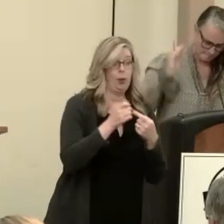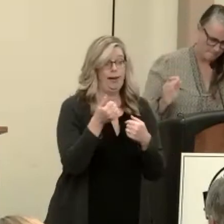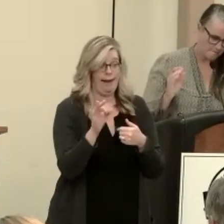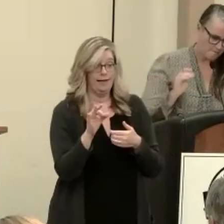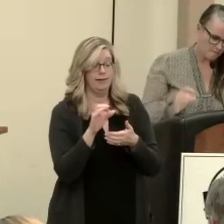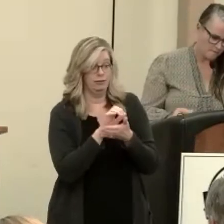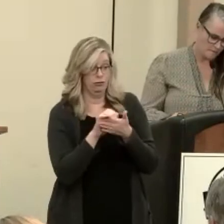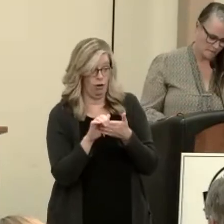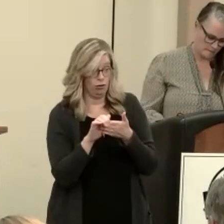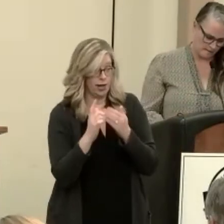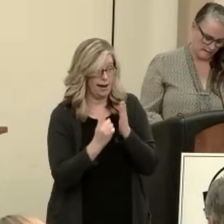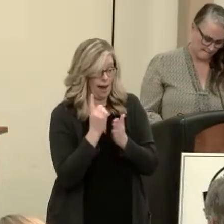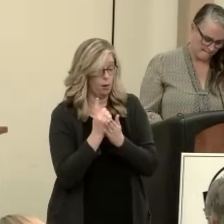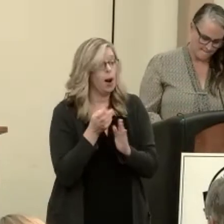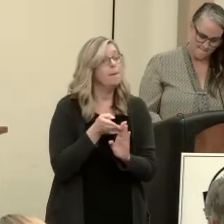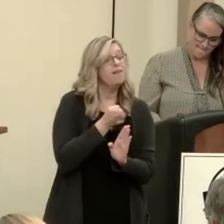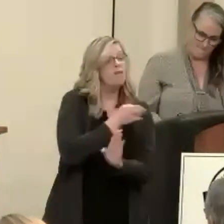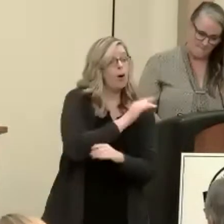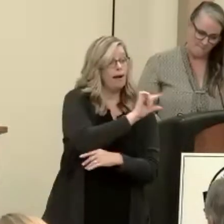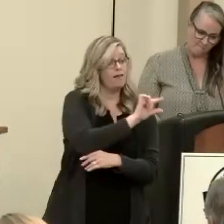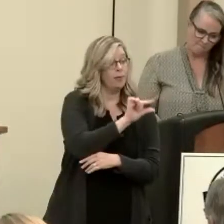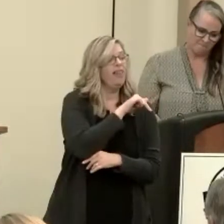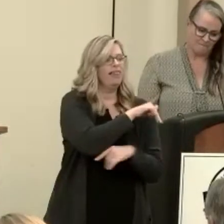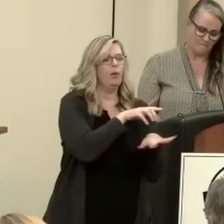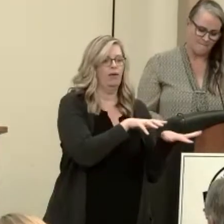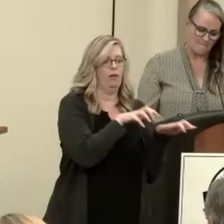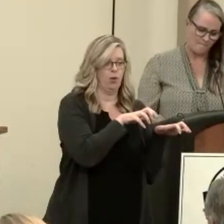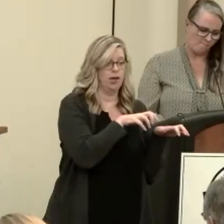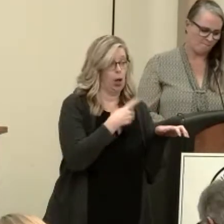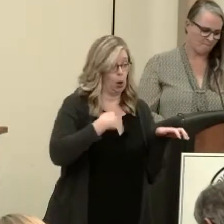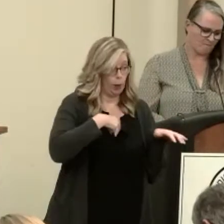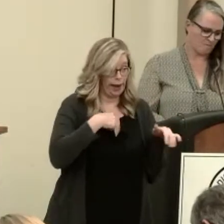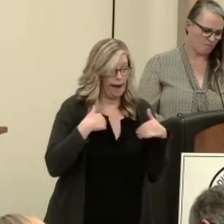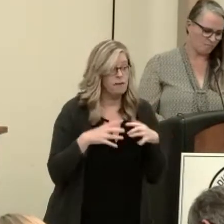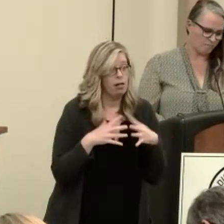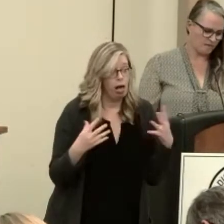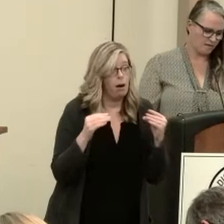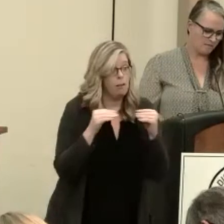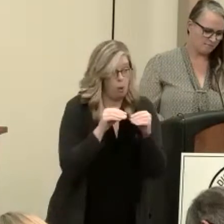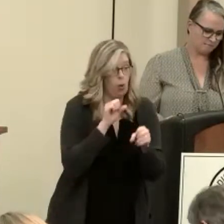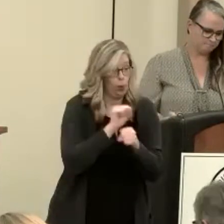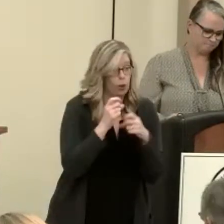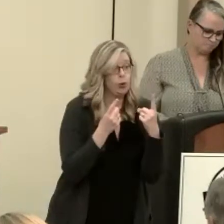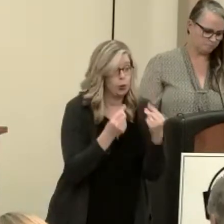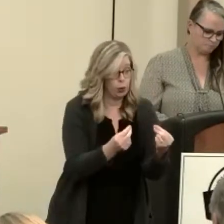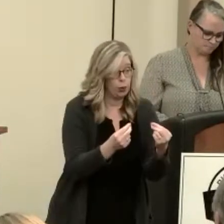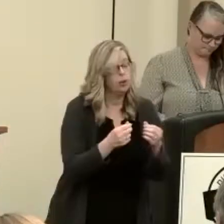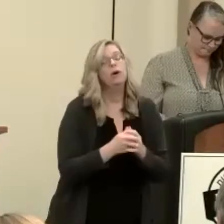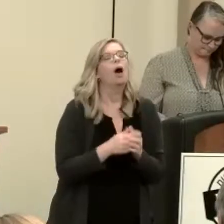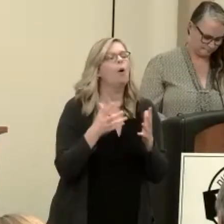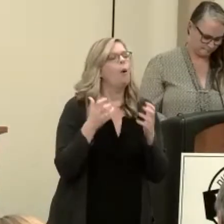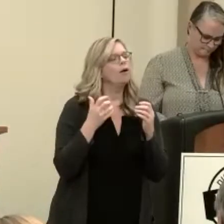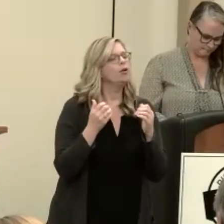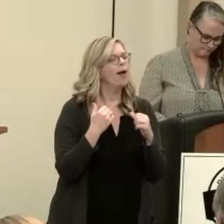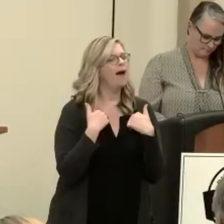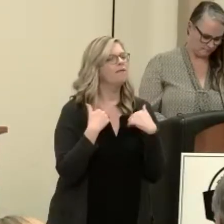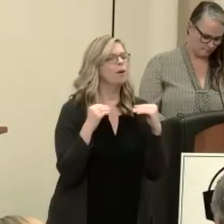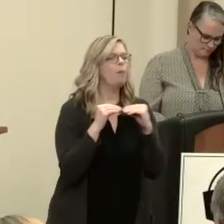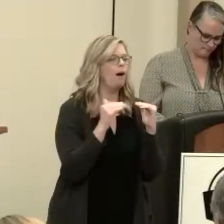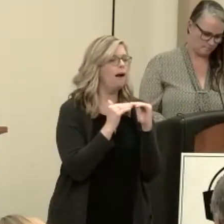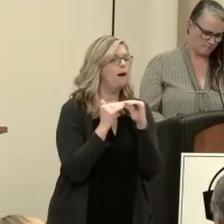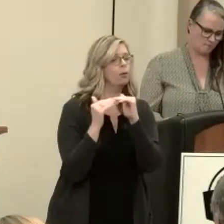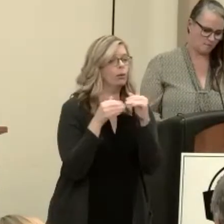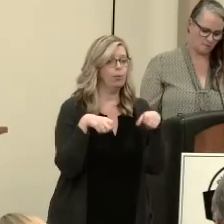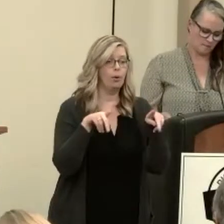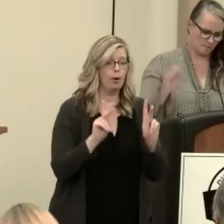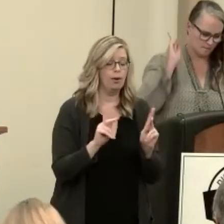previous government, those wages remained frozen. And again, we have much more work to do in that regard. In regards to creating an equitable program, our government brought